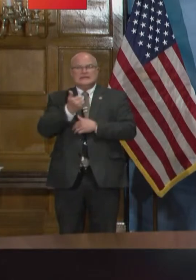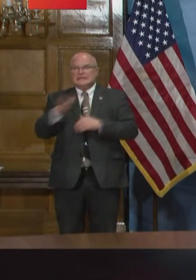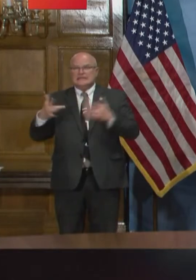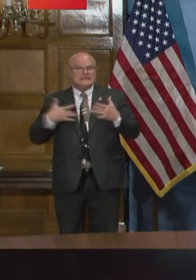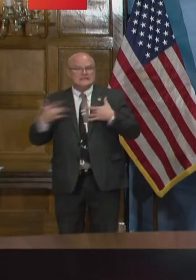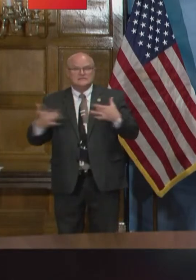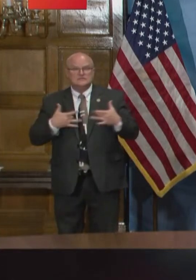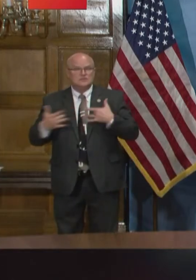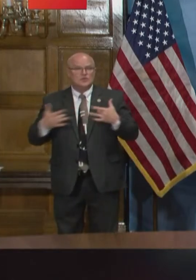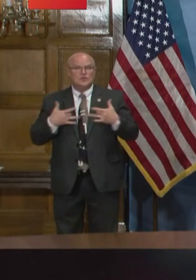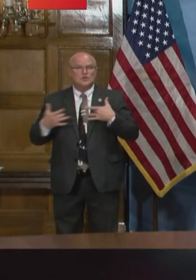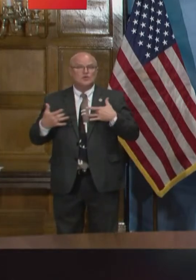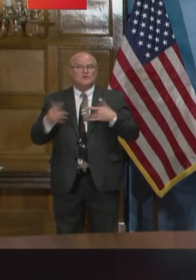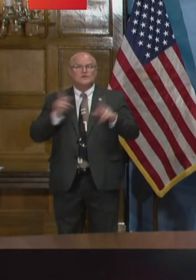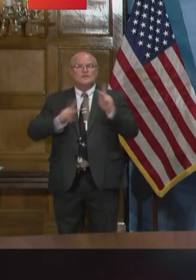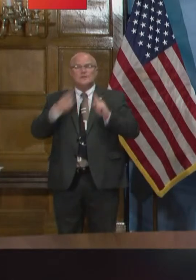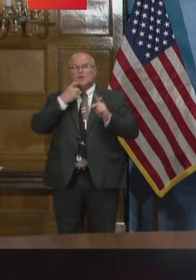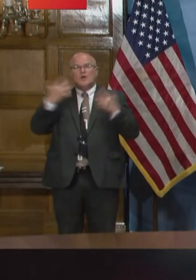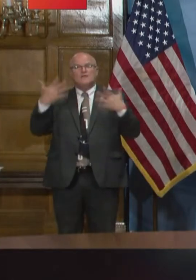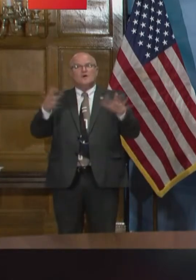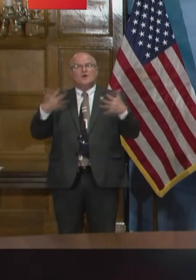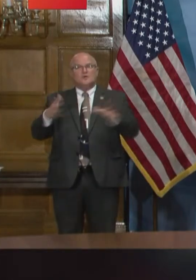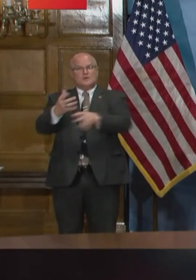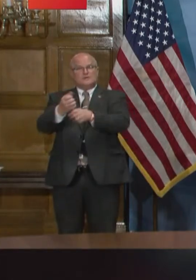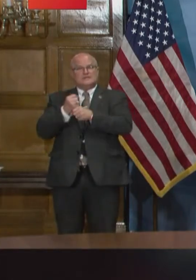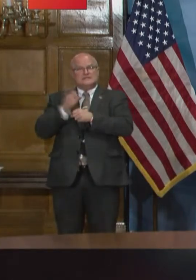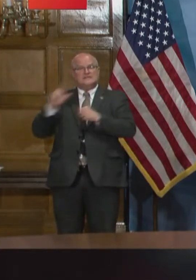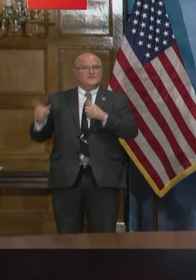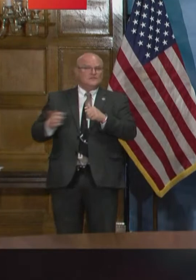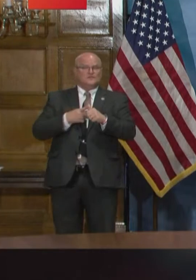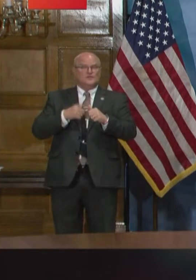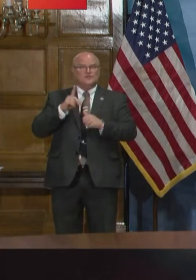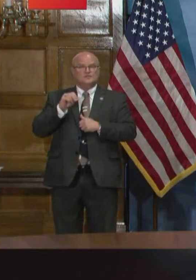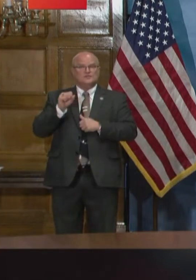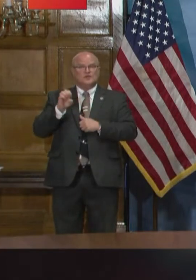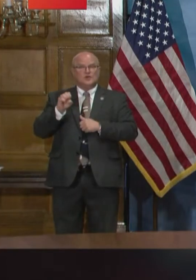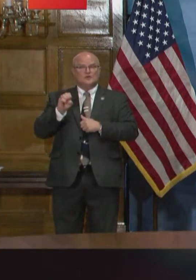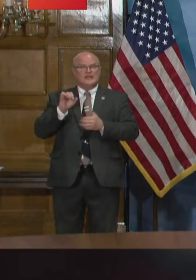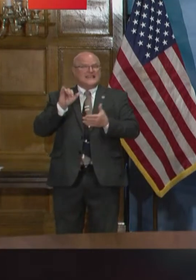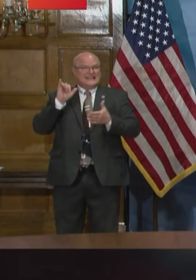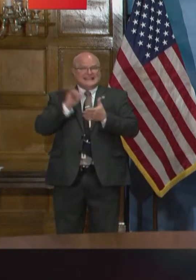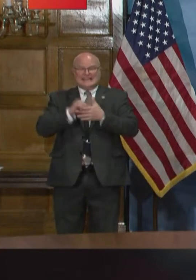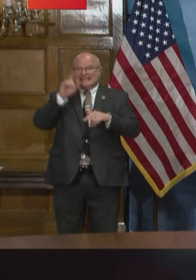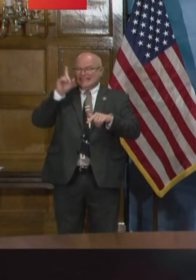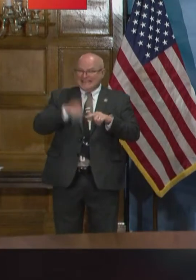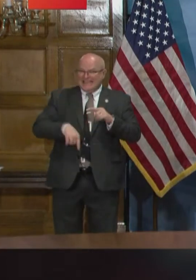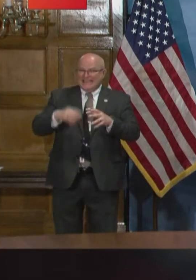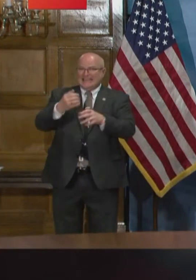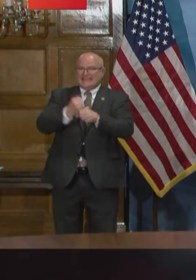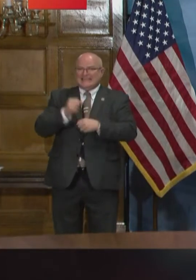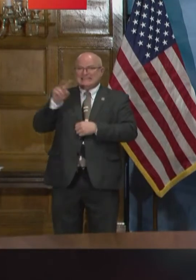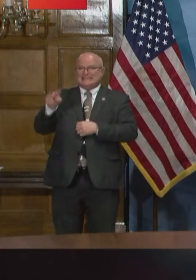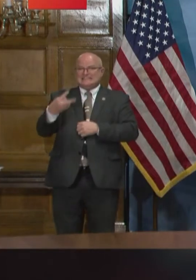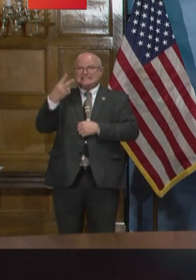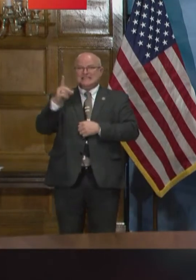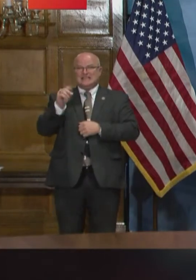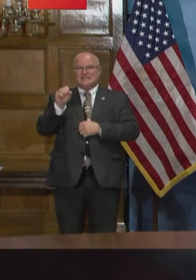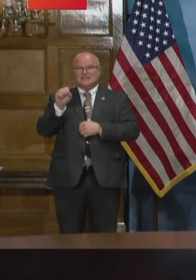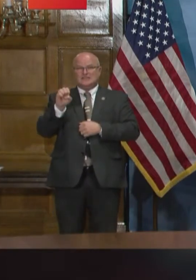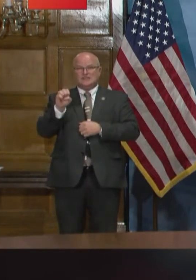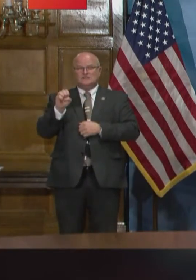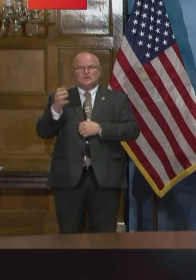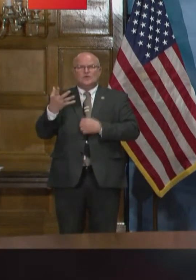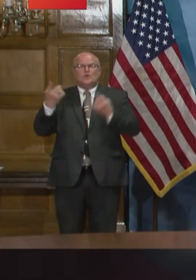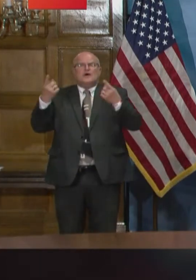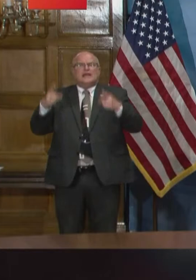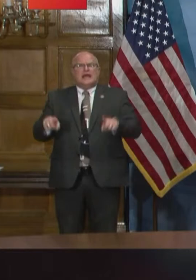concern for those who have already received their first dose that they won't be able to get their second dose? And what happens to